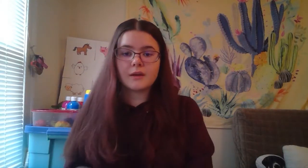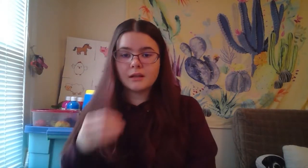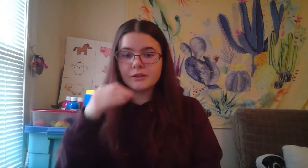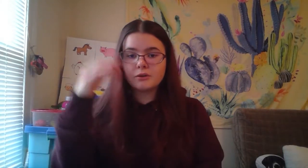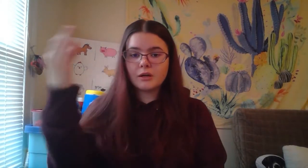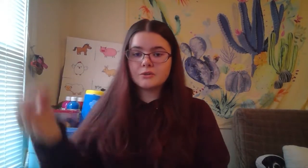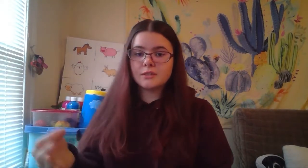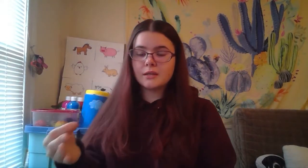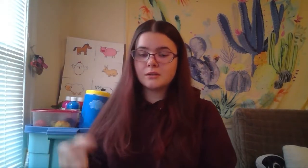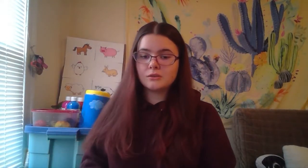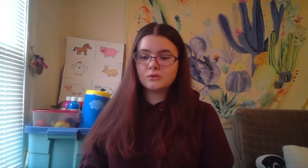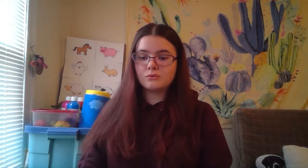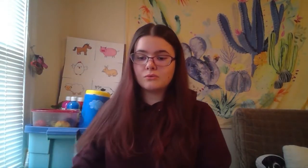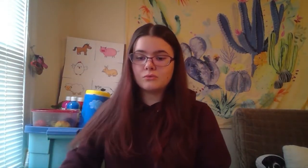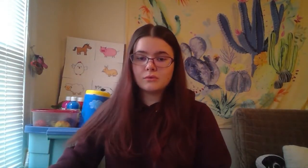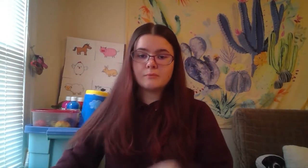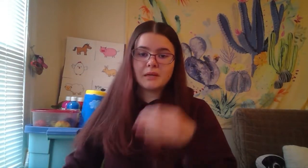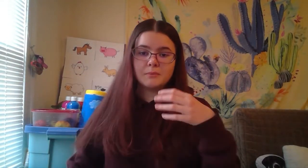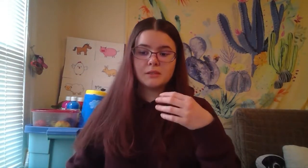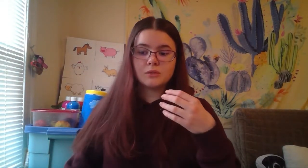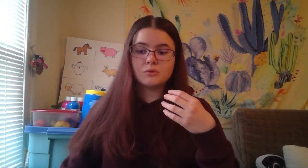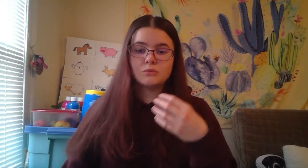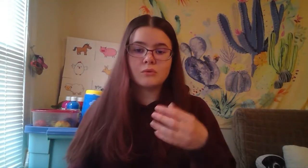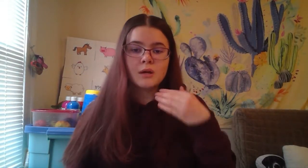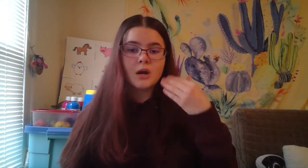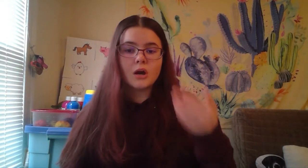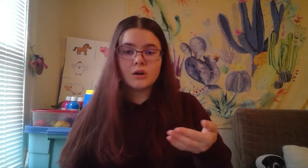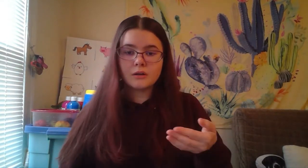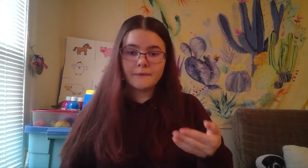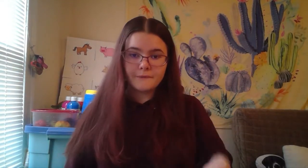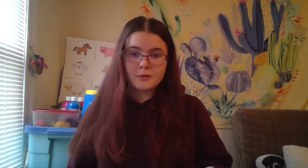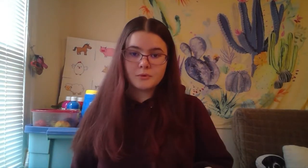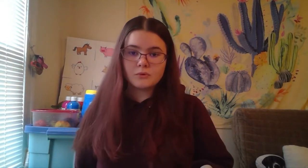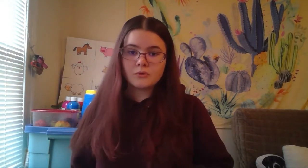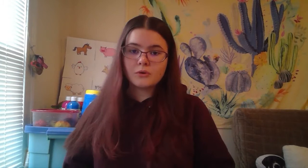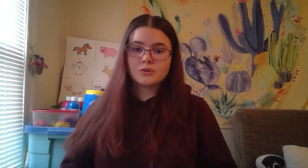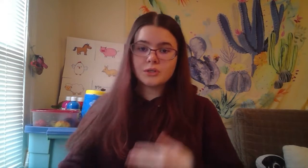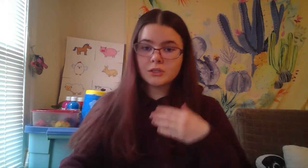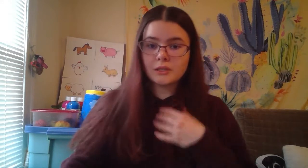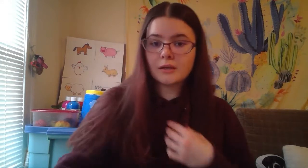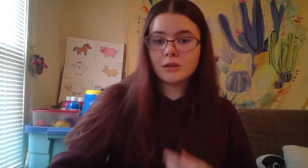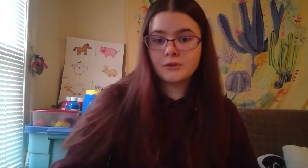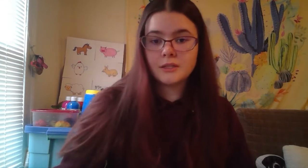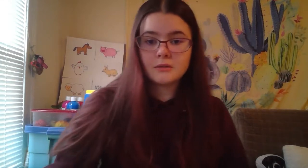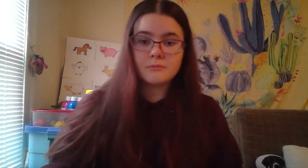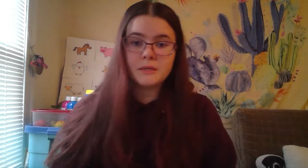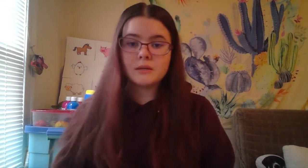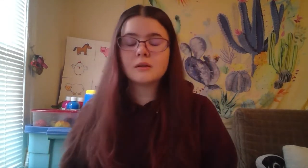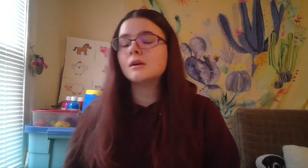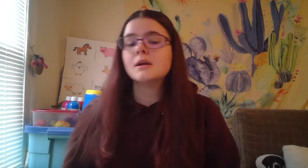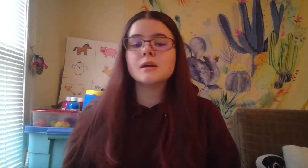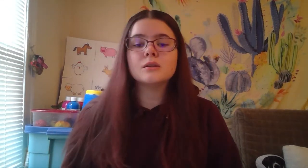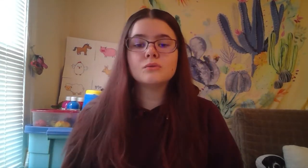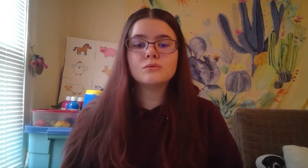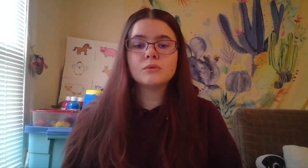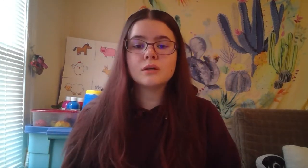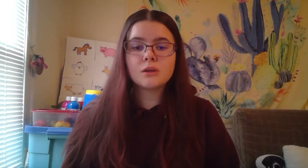a clear understanding to the babies who are nonverbal or just learning to speak, it's